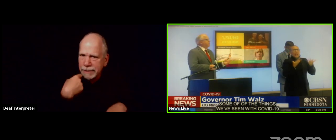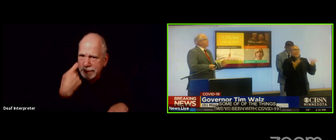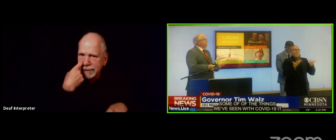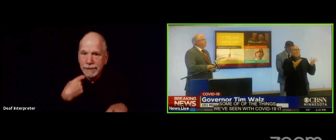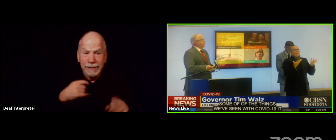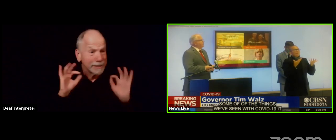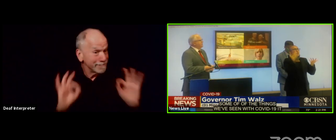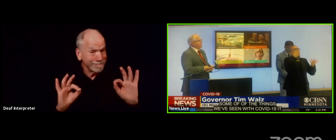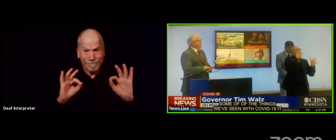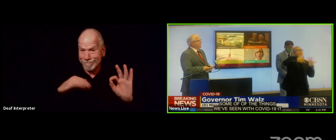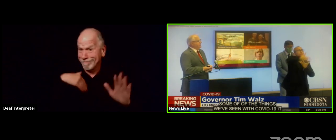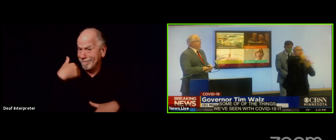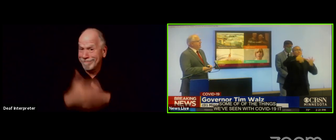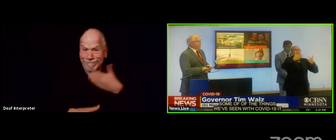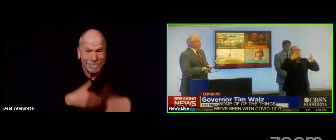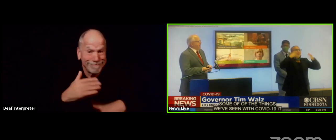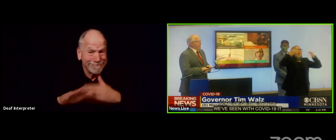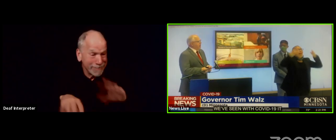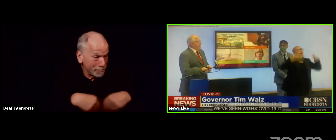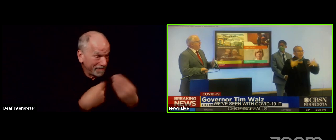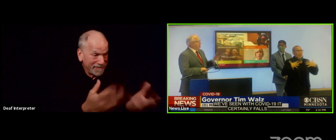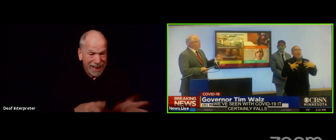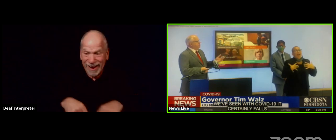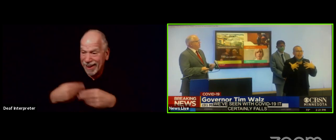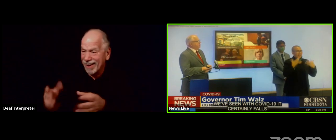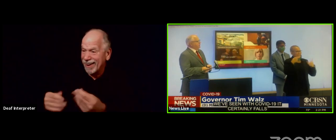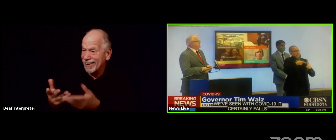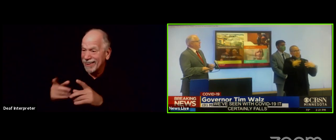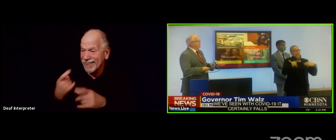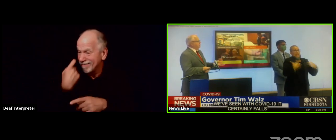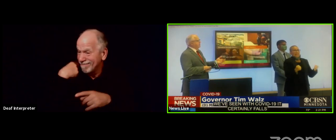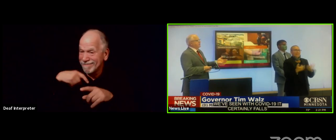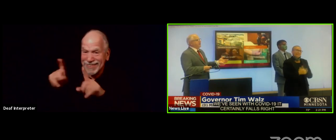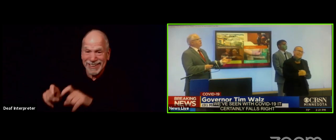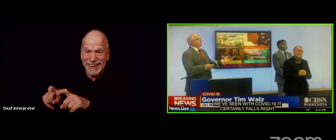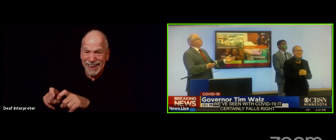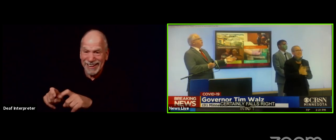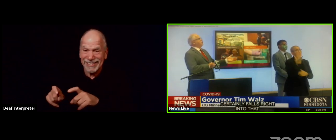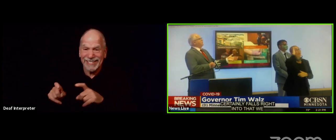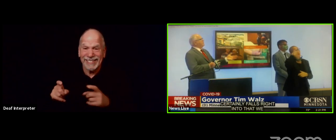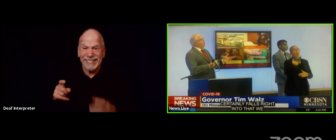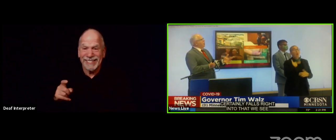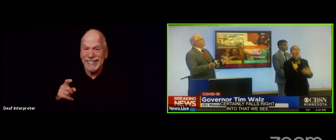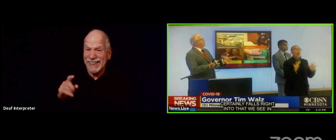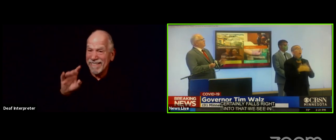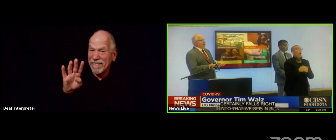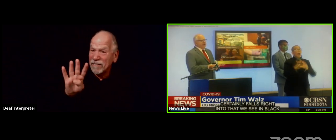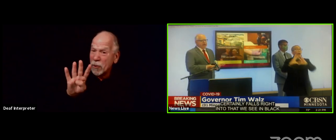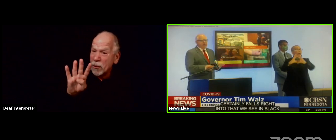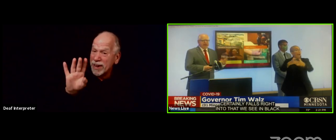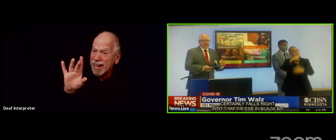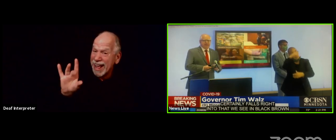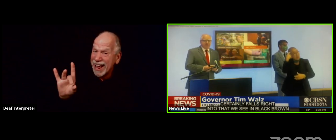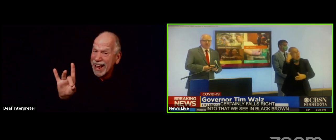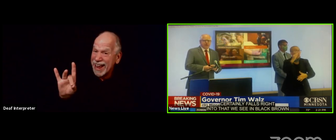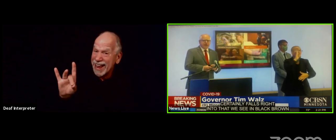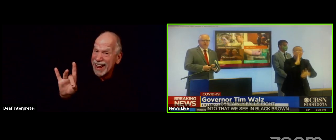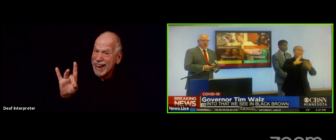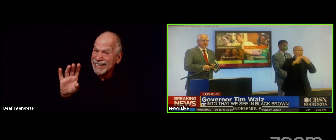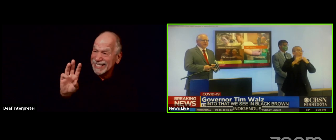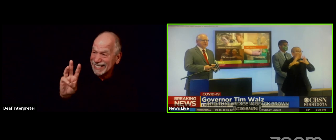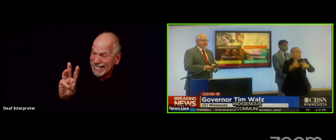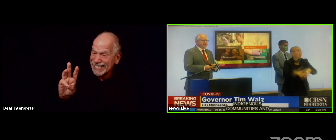determinants of health that we see hit Black, Brown, and Indigenous communities, and the ability to test can start to level off some of that. An example this